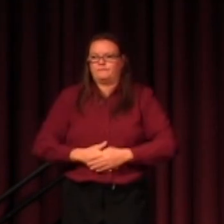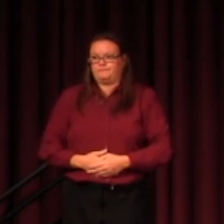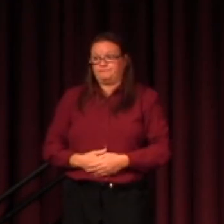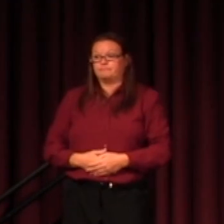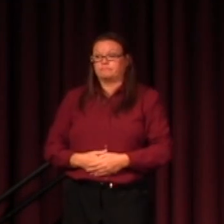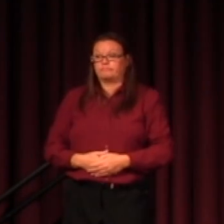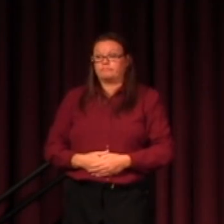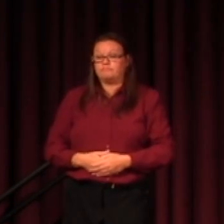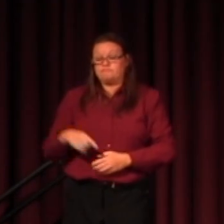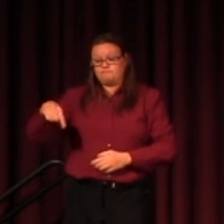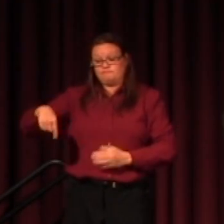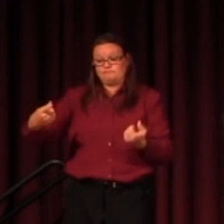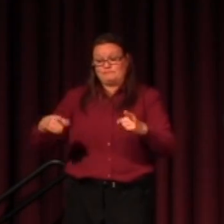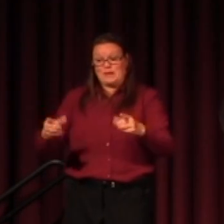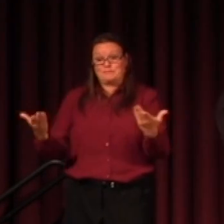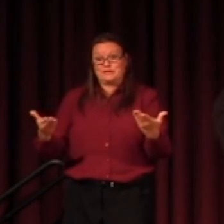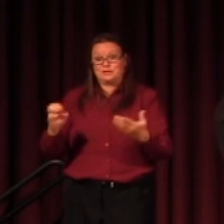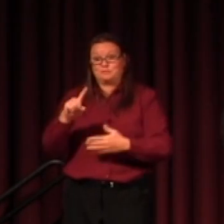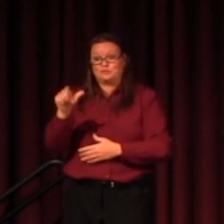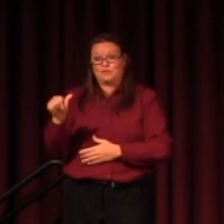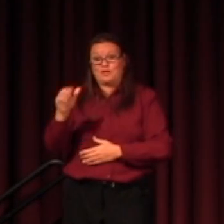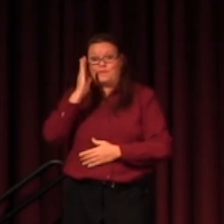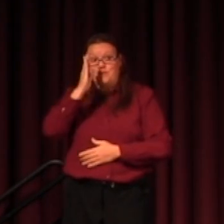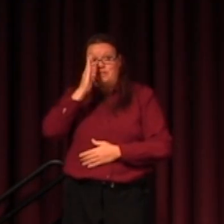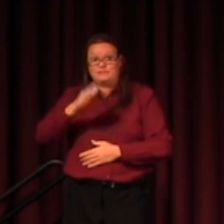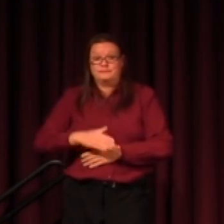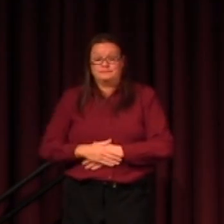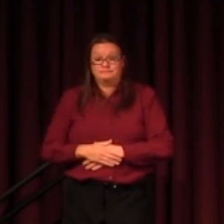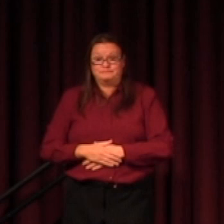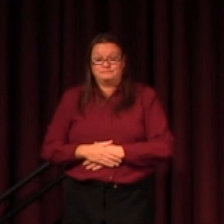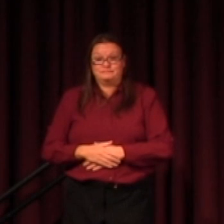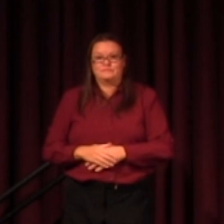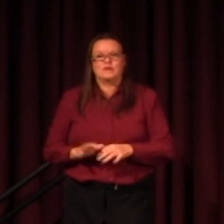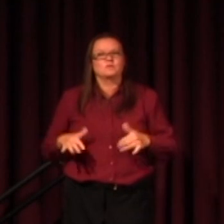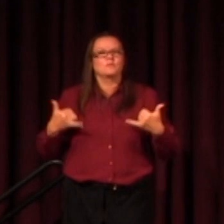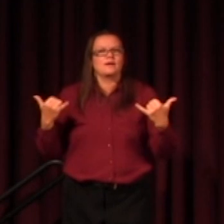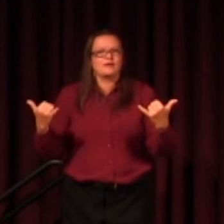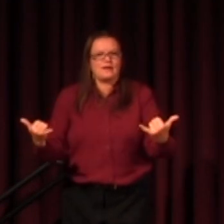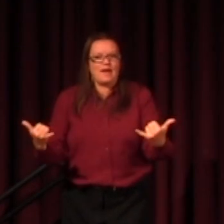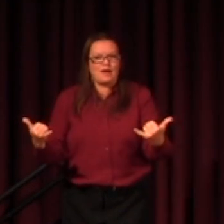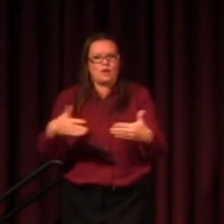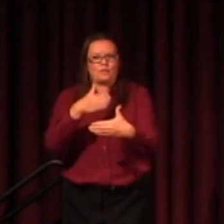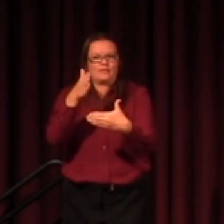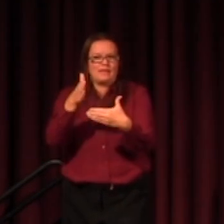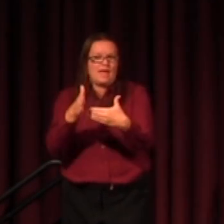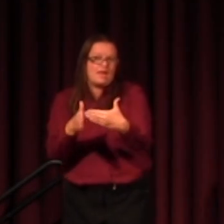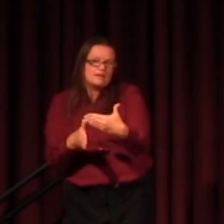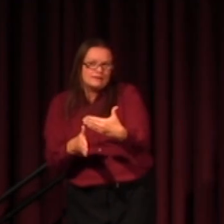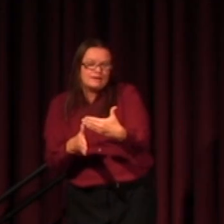That's what's happening here in Missoula. Which leads me to ending where I